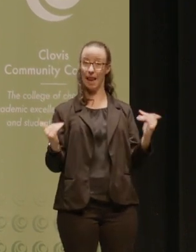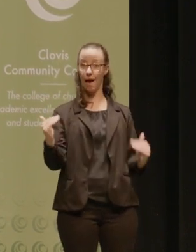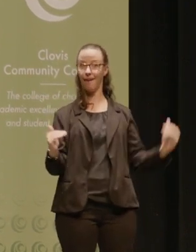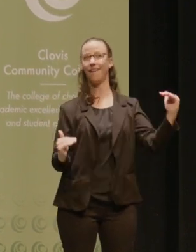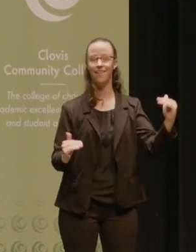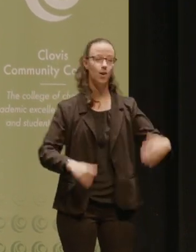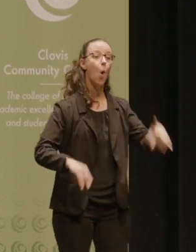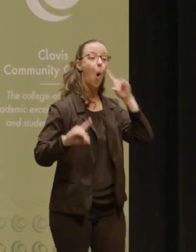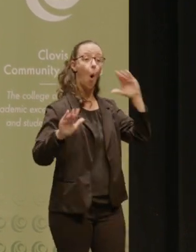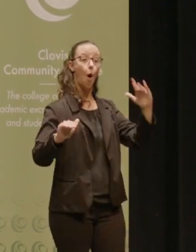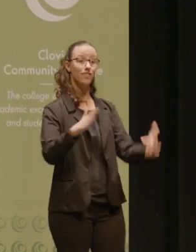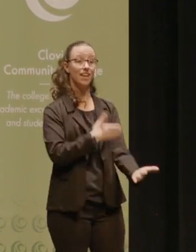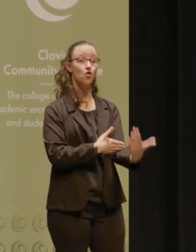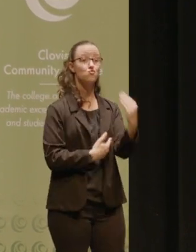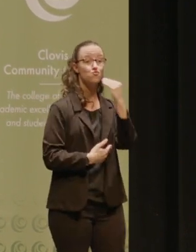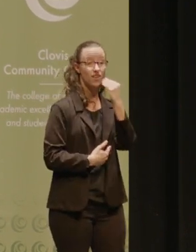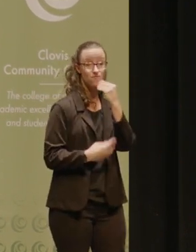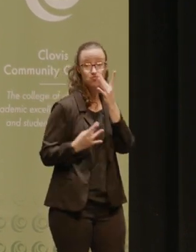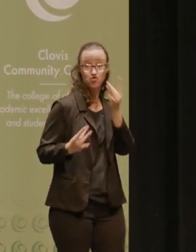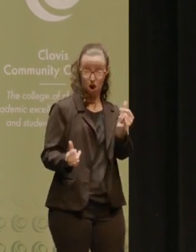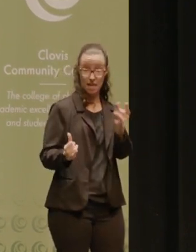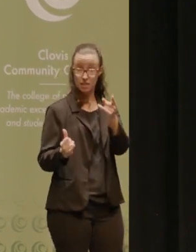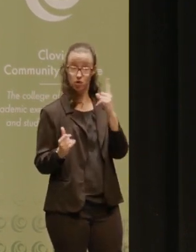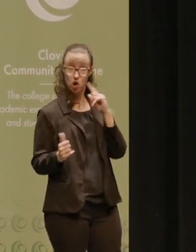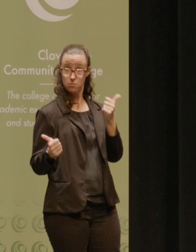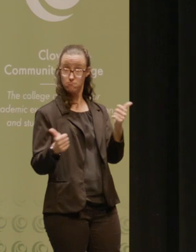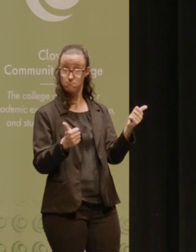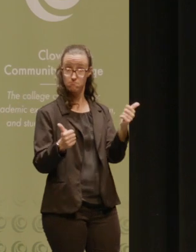Hopefully the breakfast food was good. Was it breakfast? I think breakfast, yes?